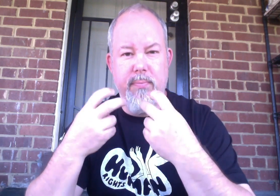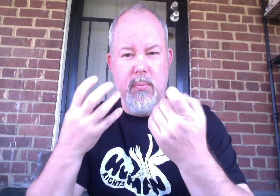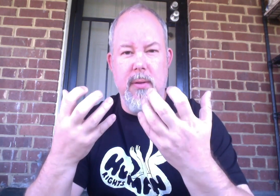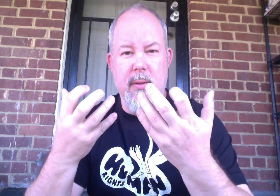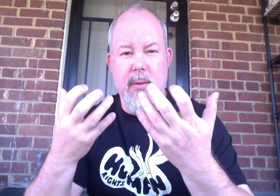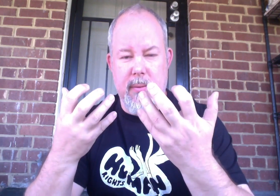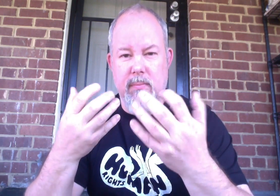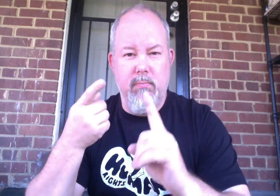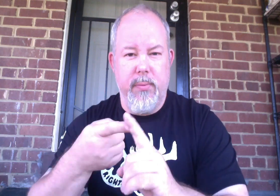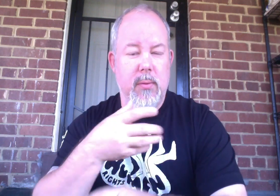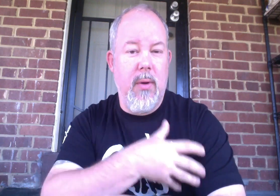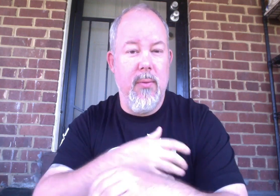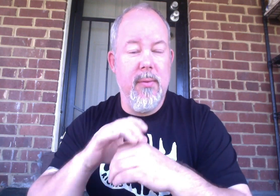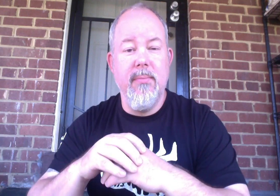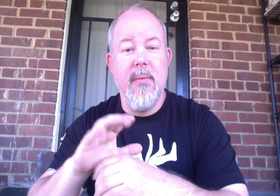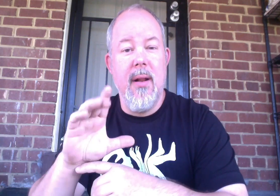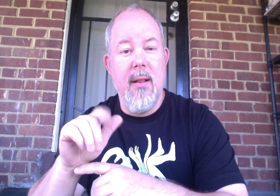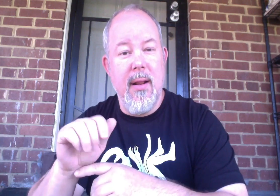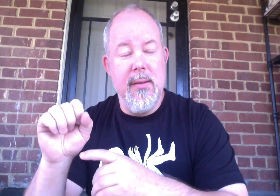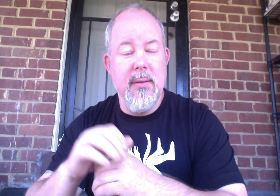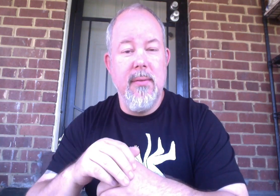Thank you.